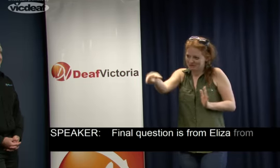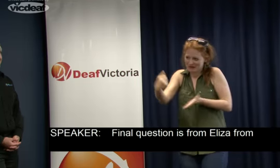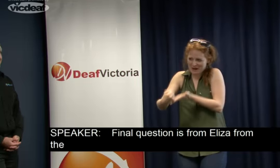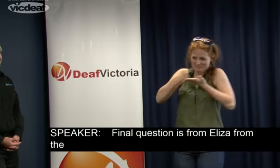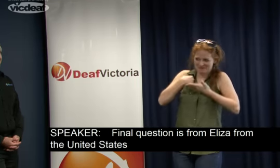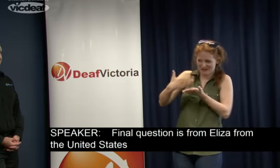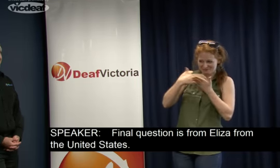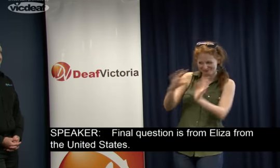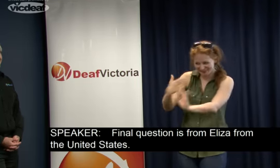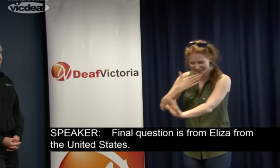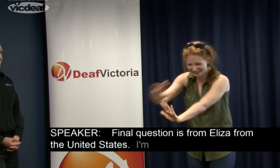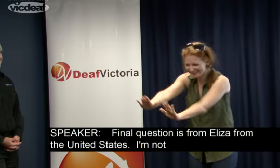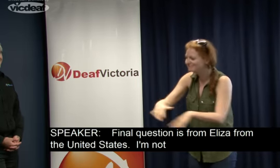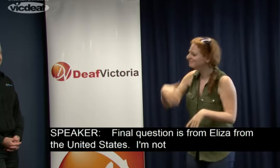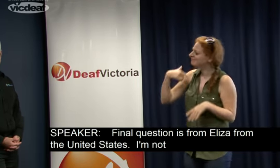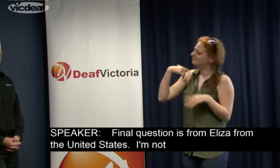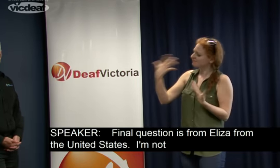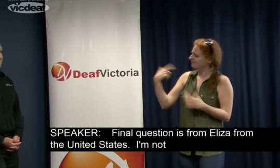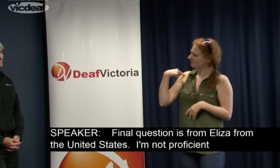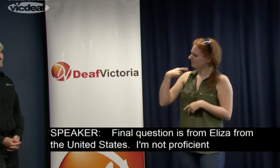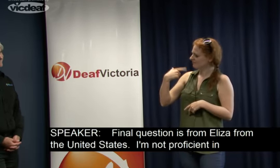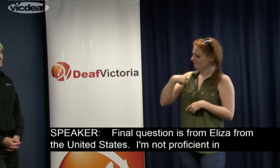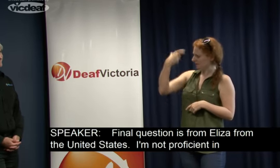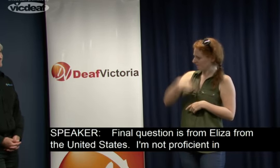Auslan. And I have someone here at front to help me out.